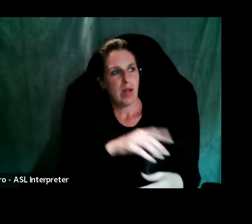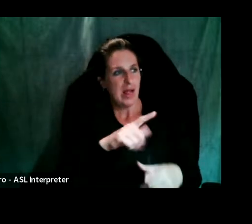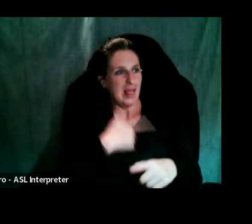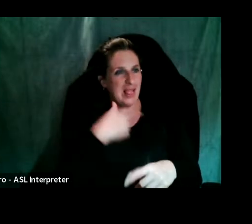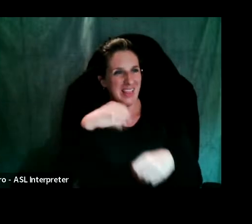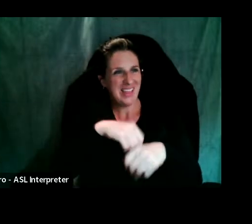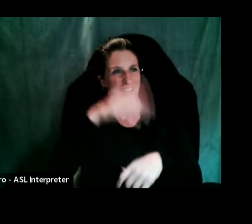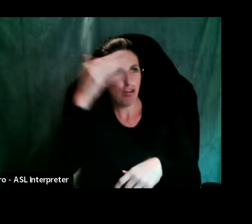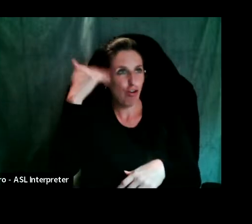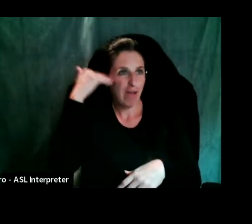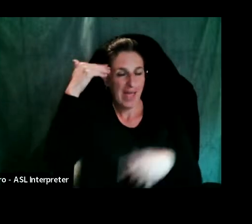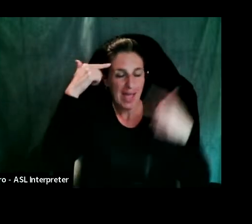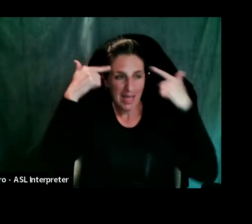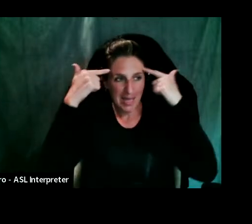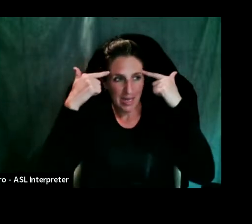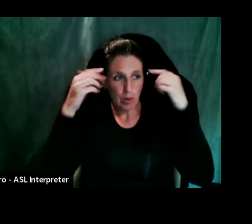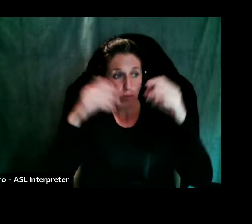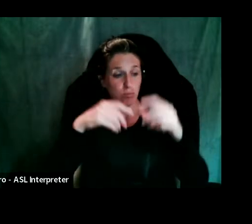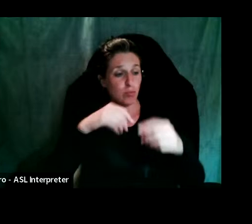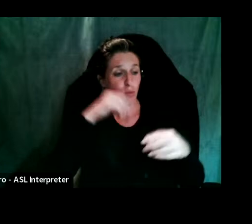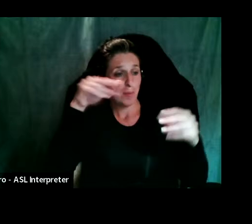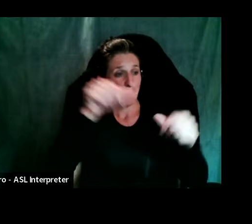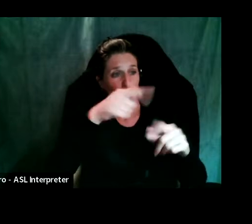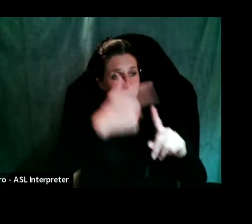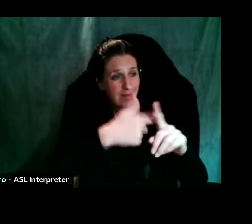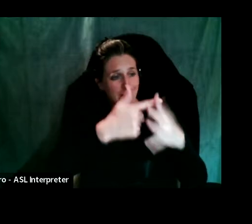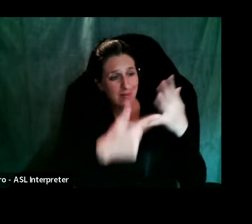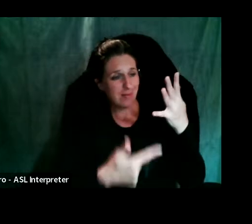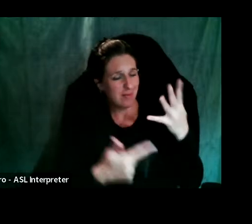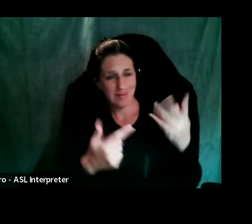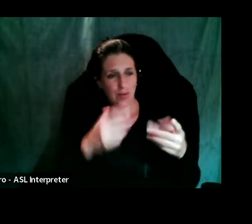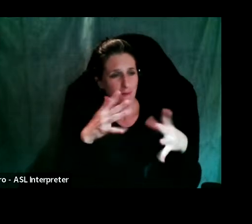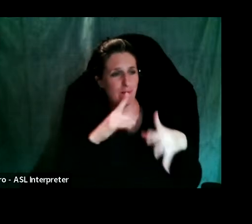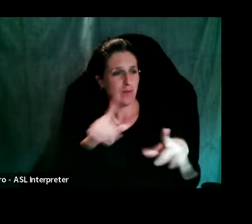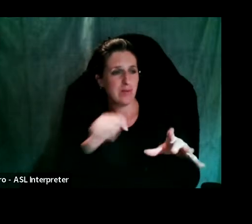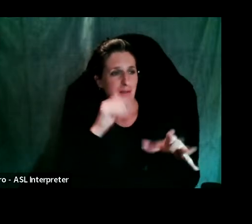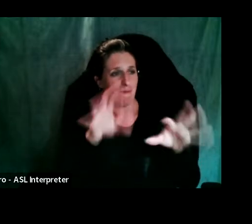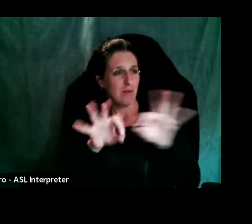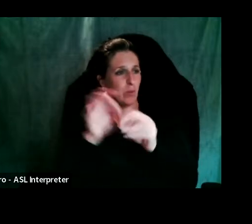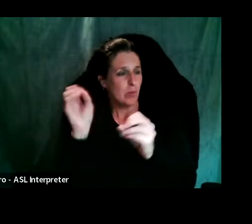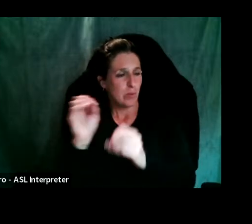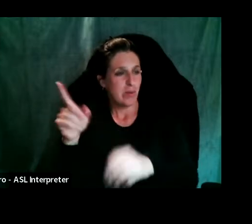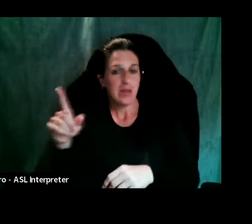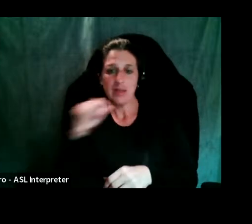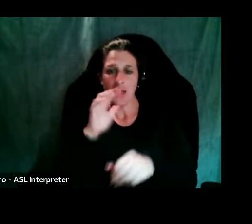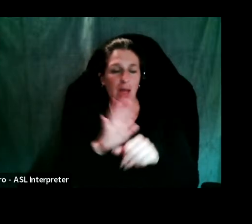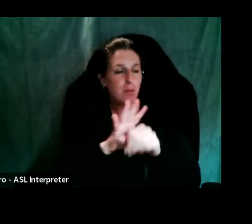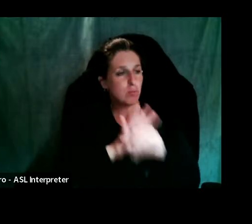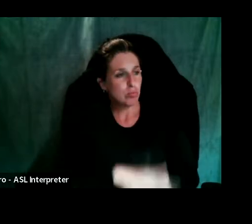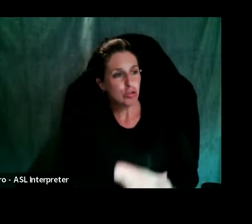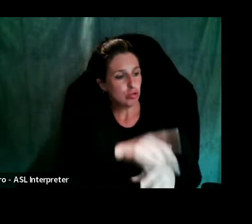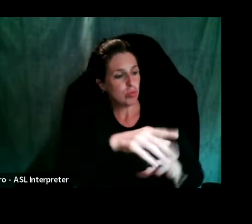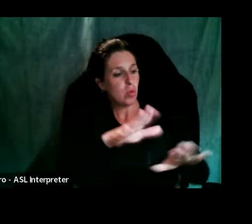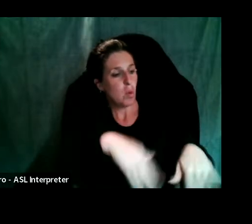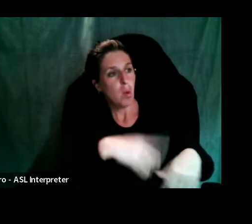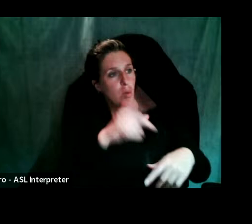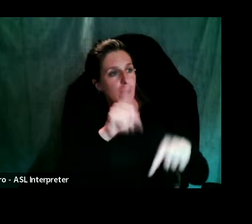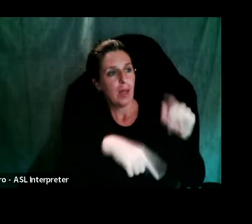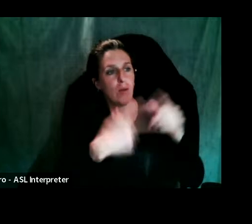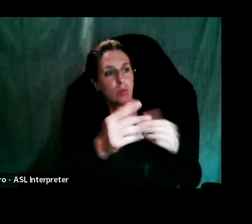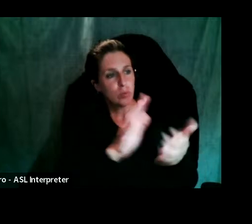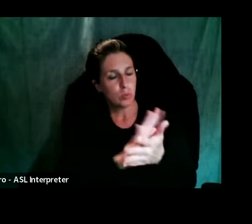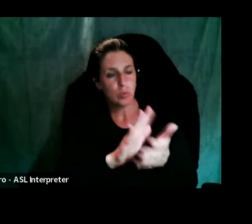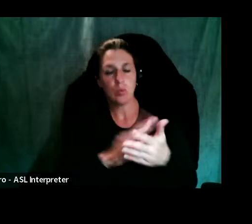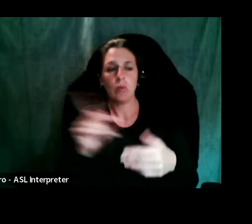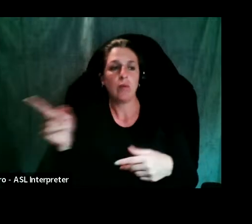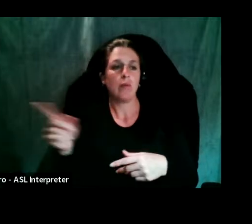with no value? They're not, pushing you down from going to school. They're not pushing you down from making